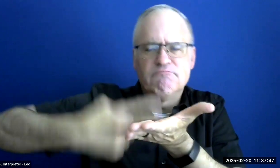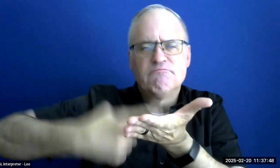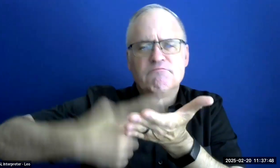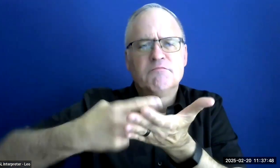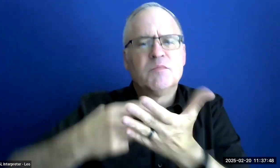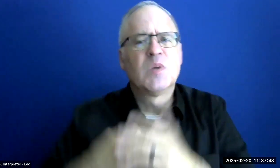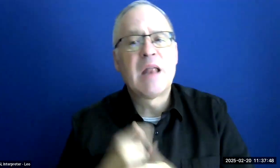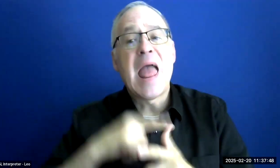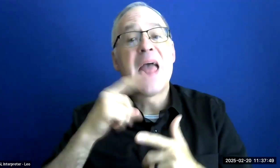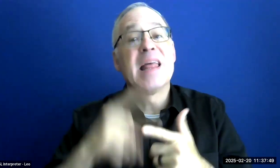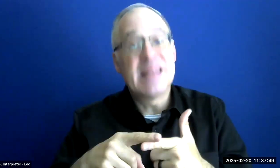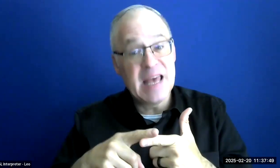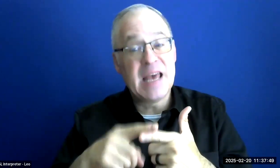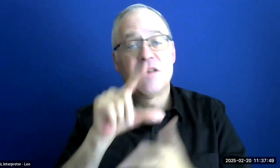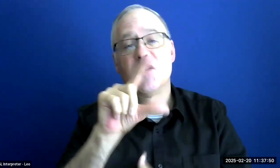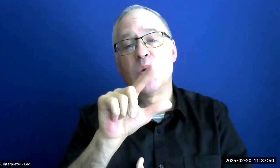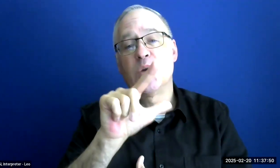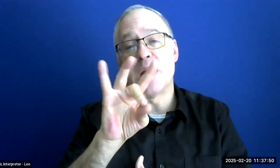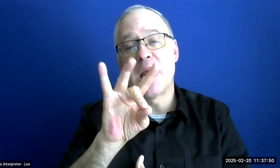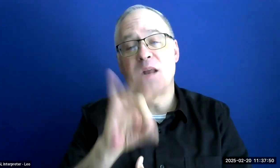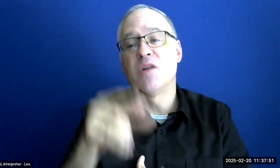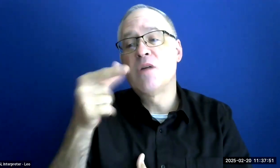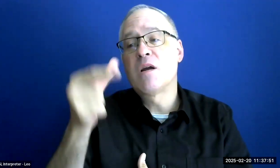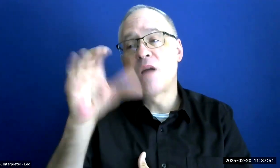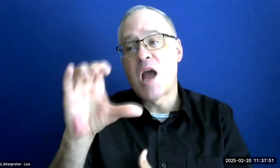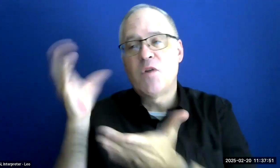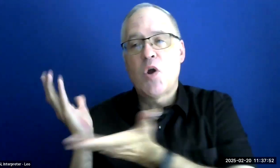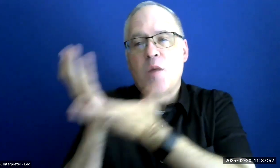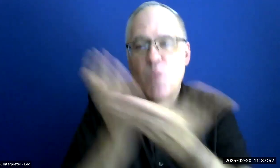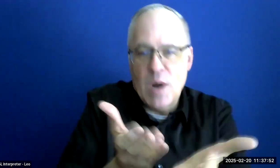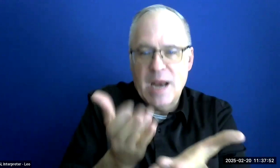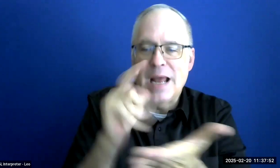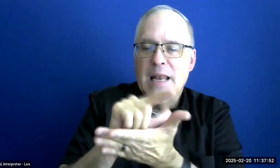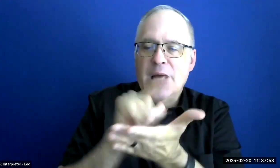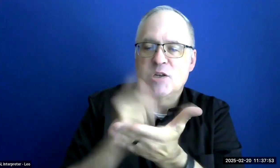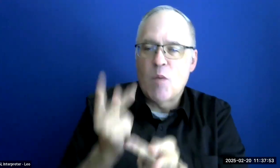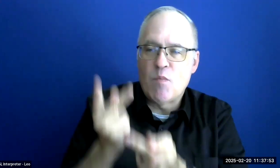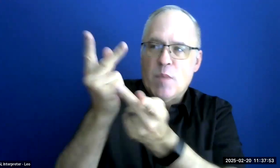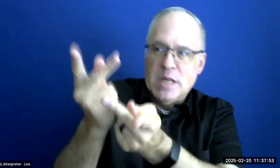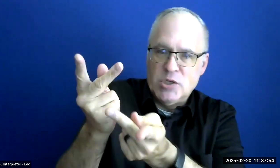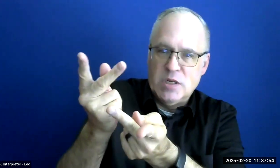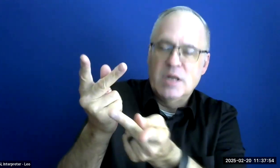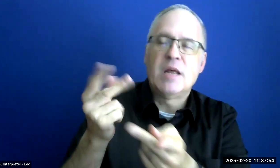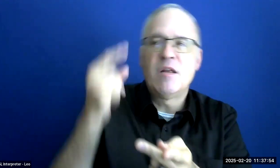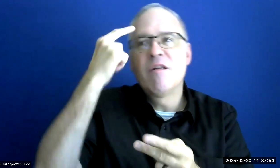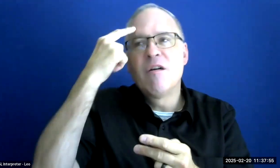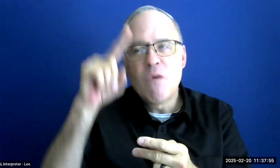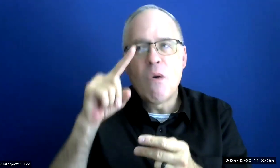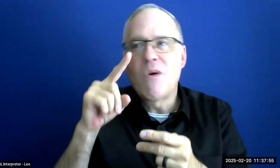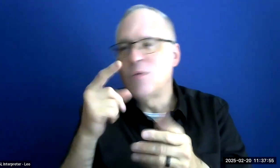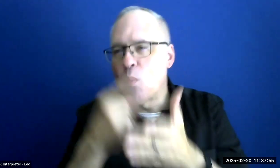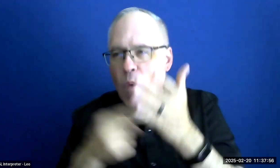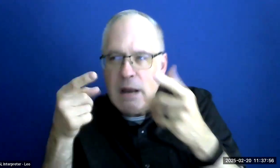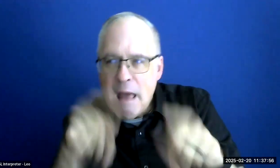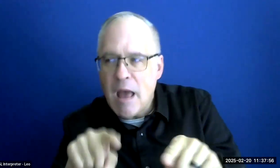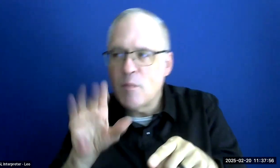bring legislation back to the 2028 General Conference to address what happens, what they